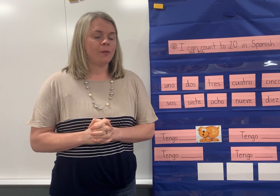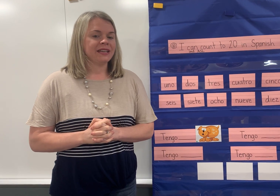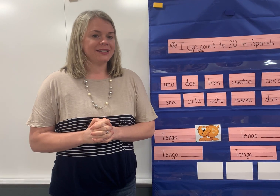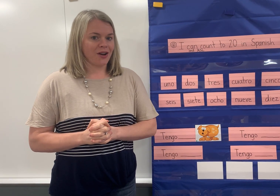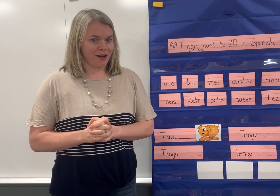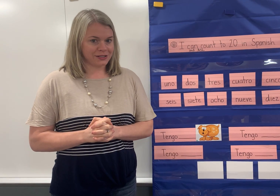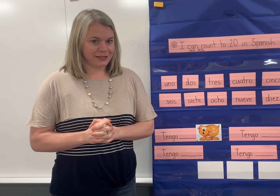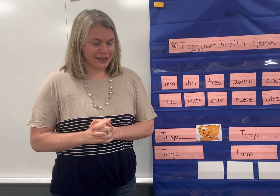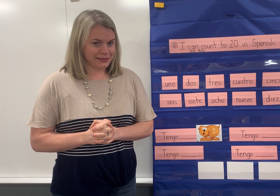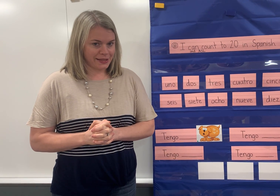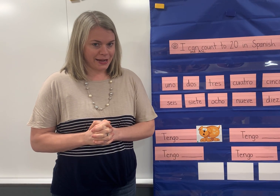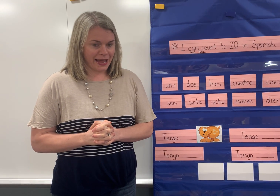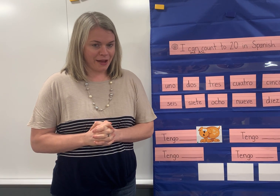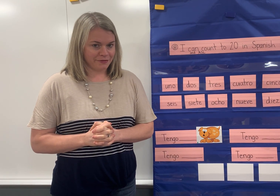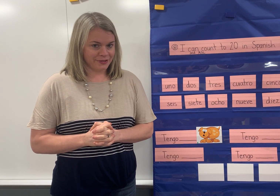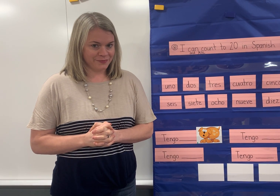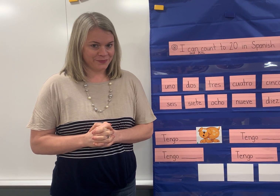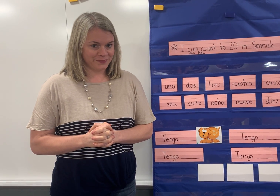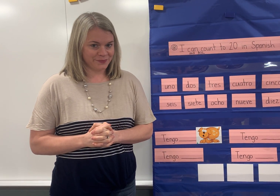many dogs did I say that I have?